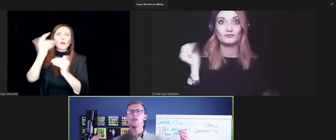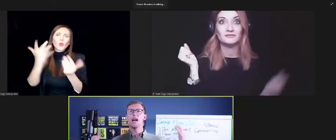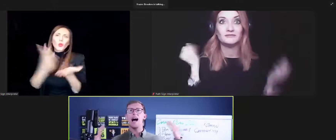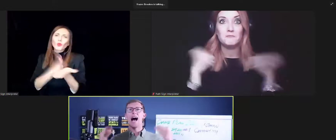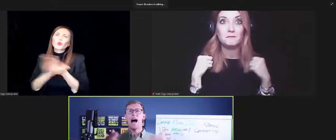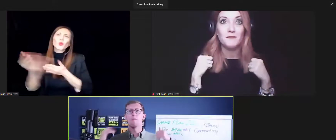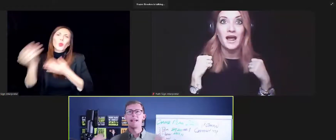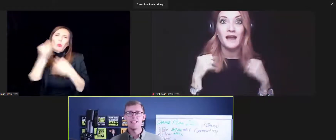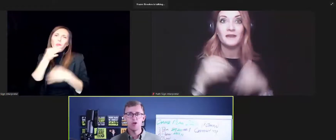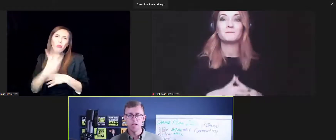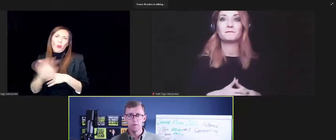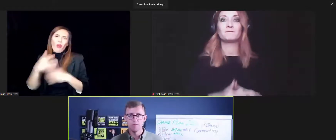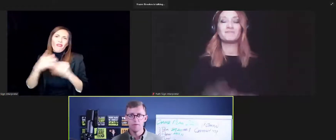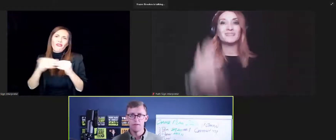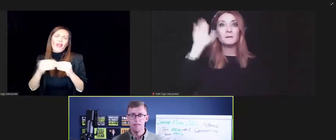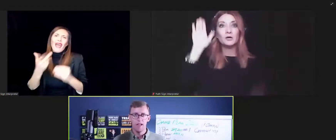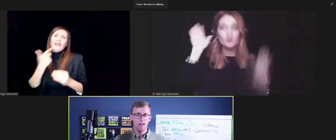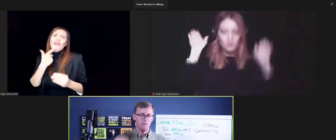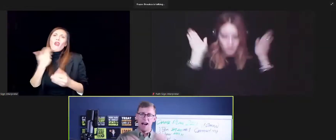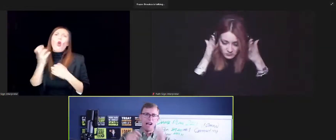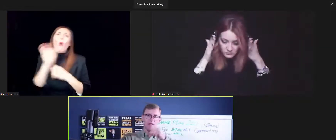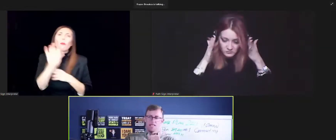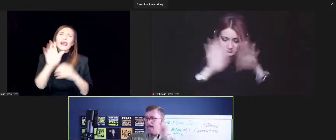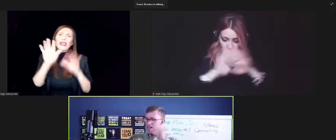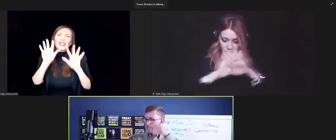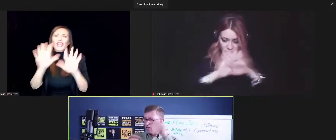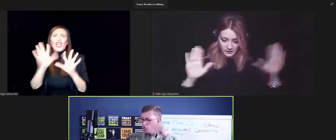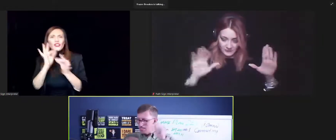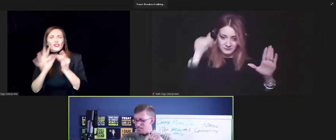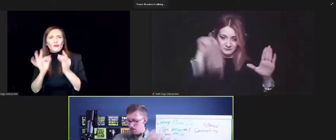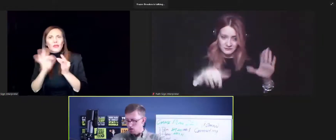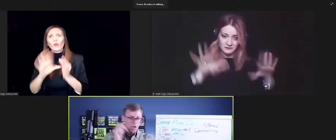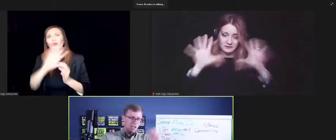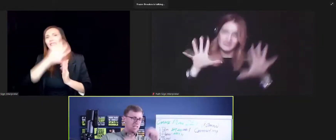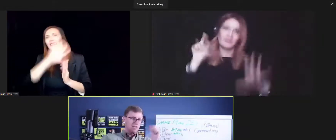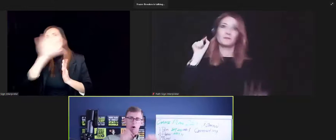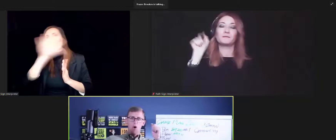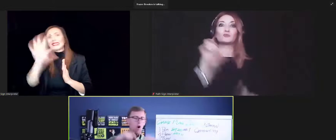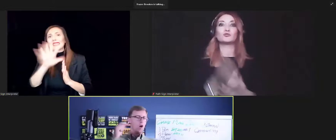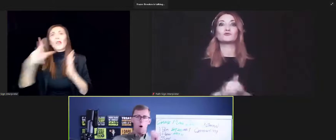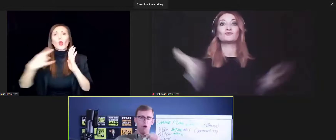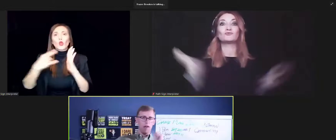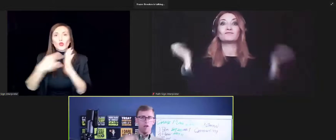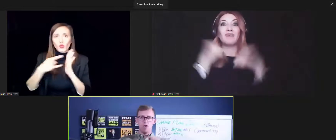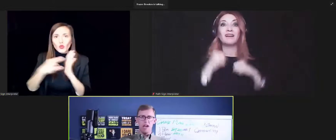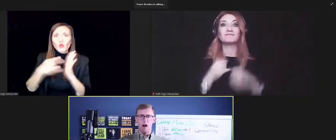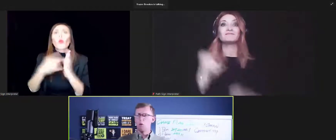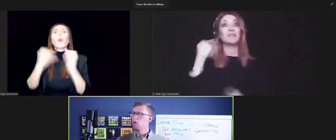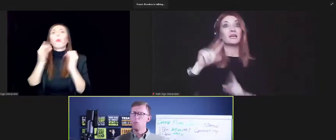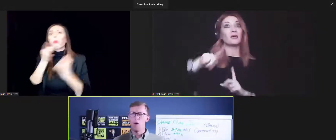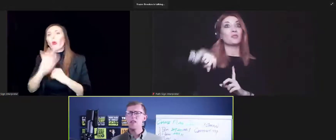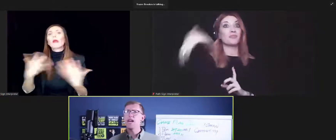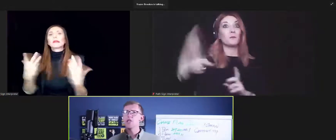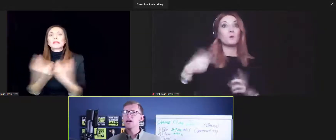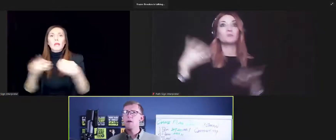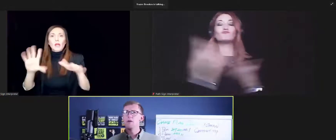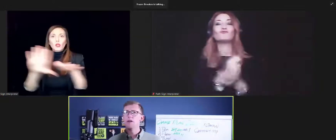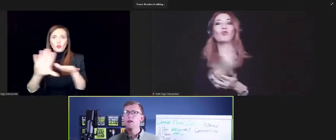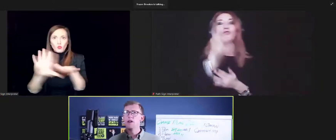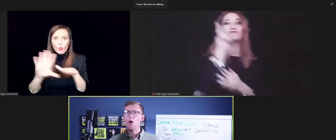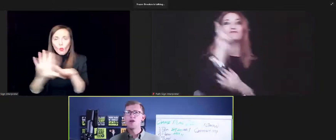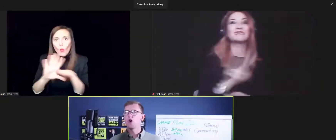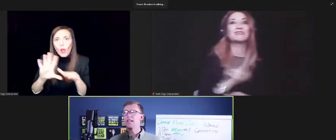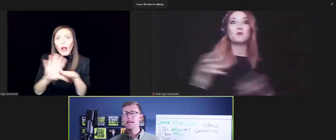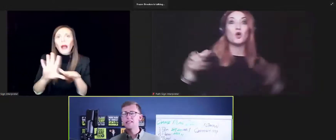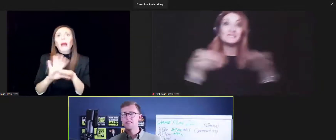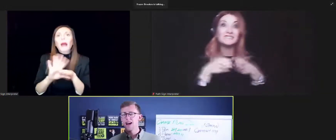guys, how many did you do? 5, 10, 22, 74, 1, 0. Why did you get 0? Oh,